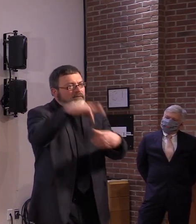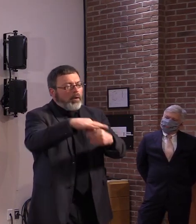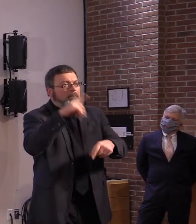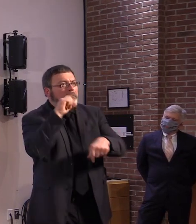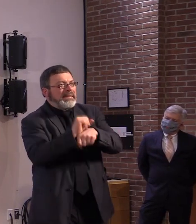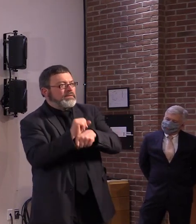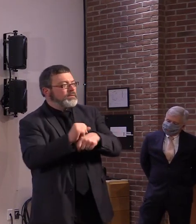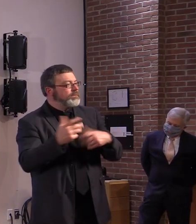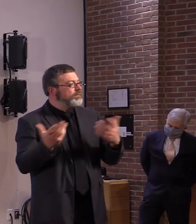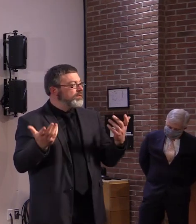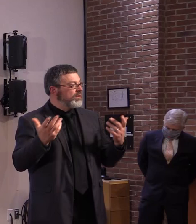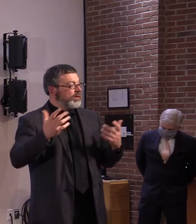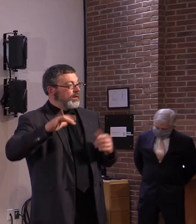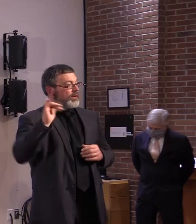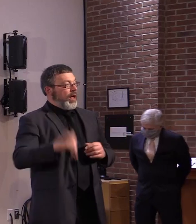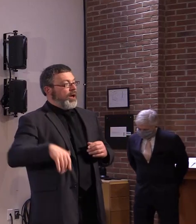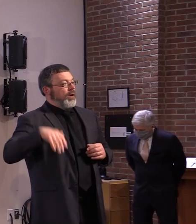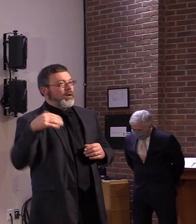far, so good.